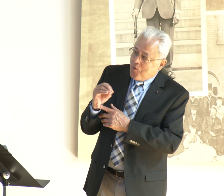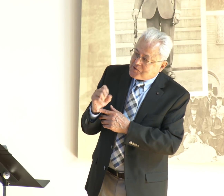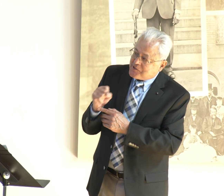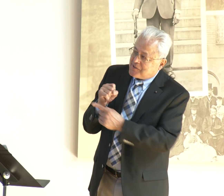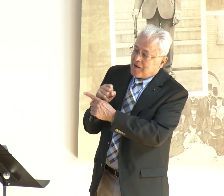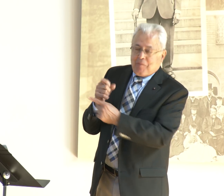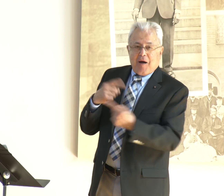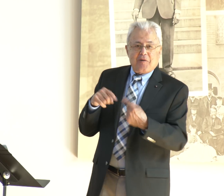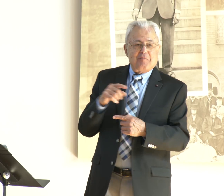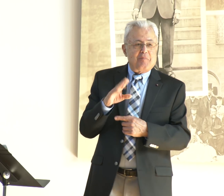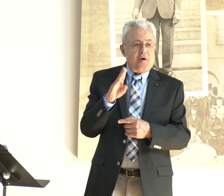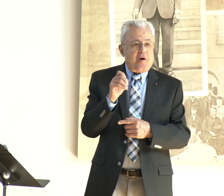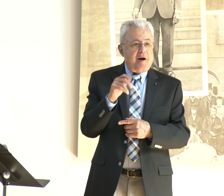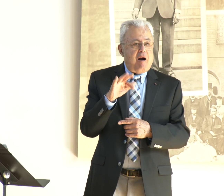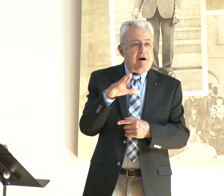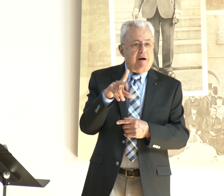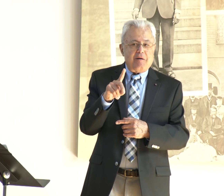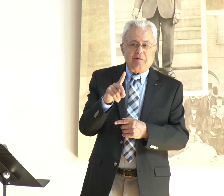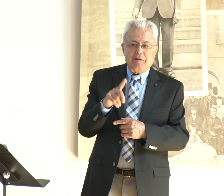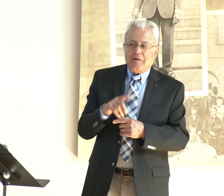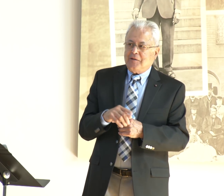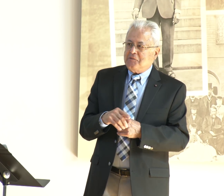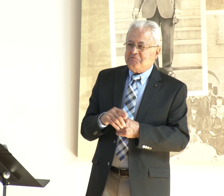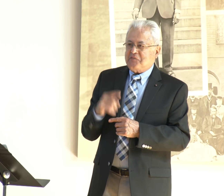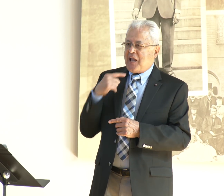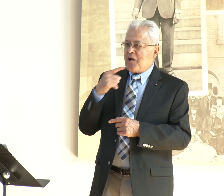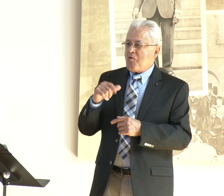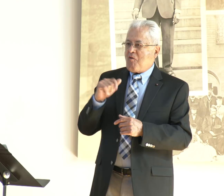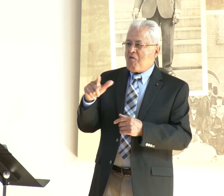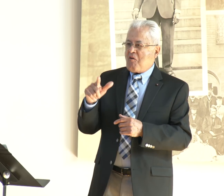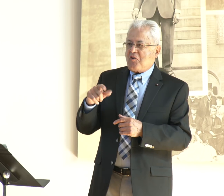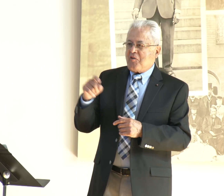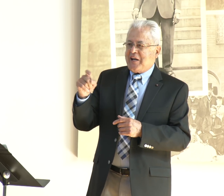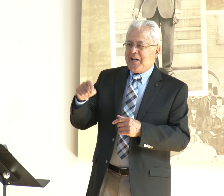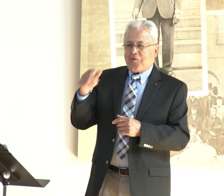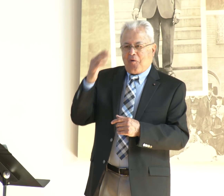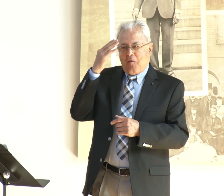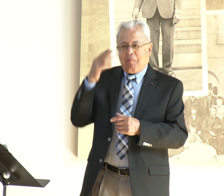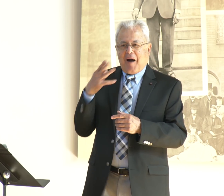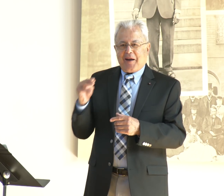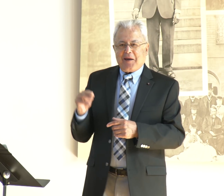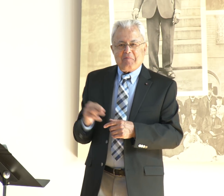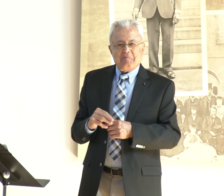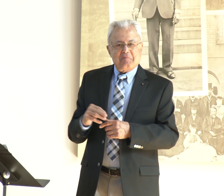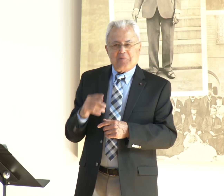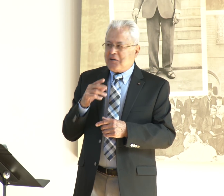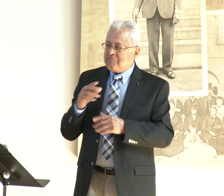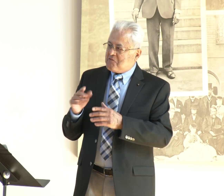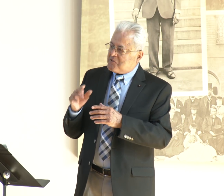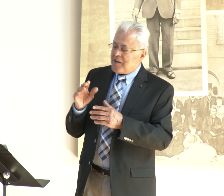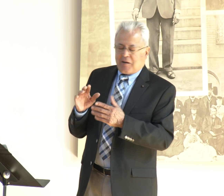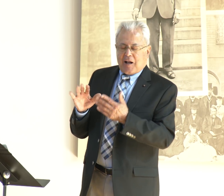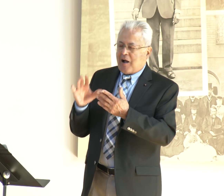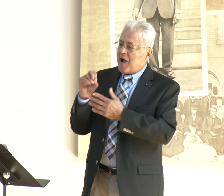These images we've seen here of Bernard tell you everything you need to know.